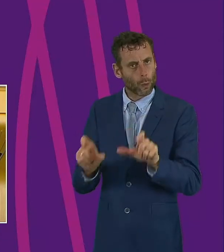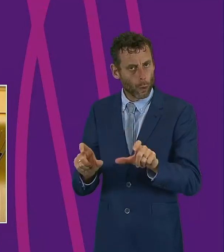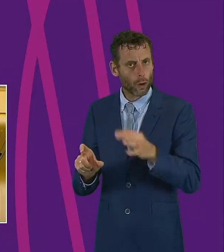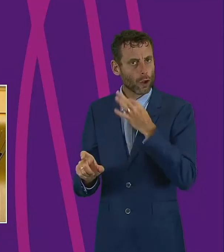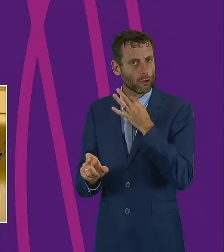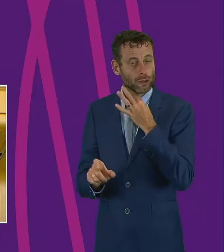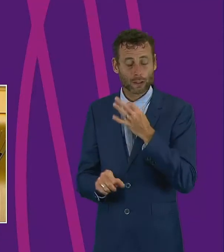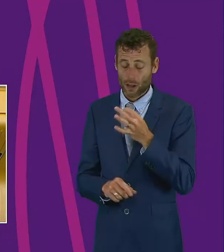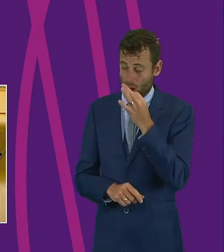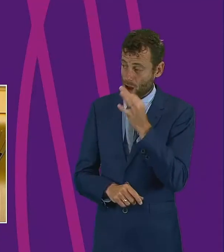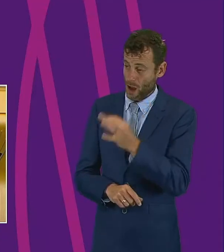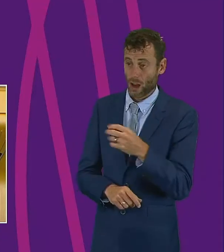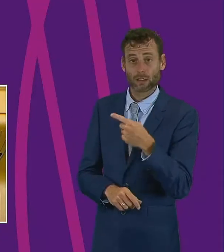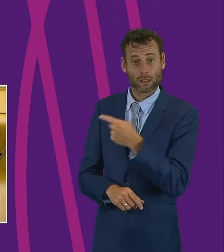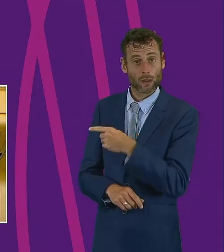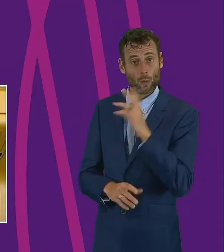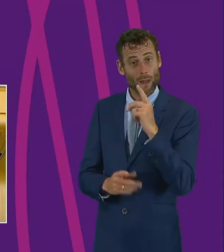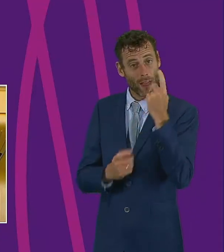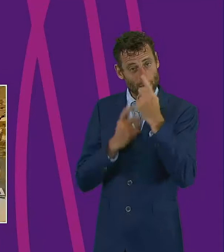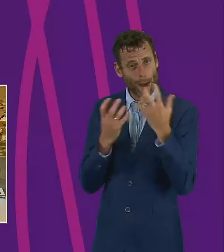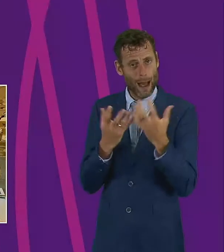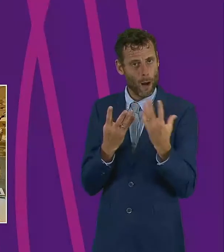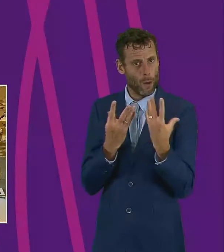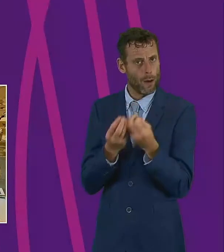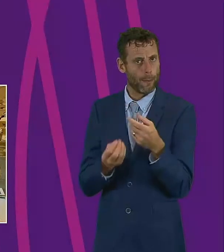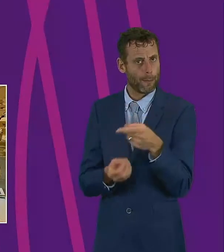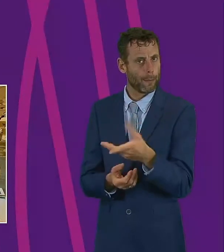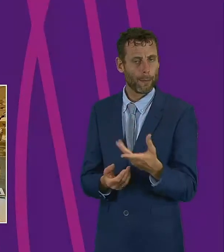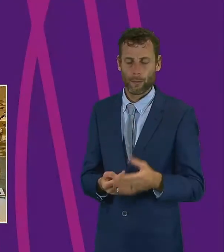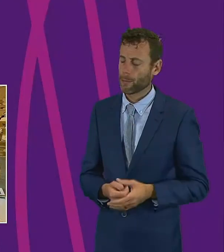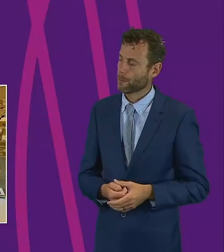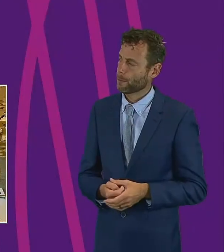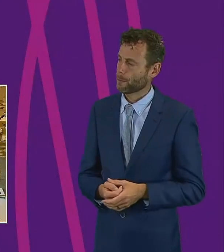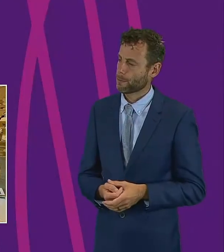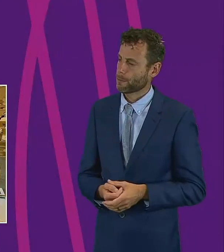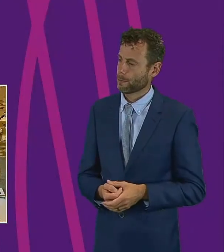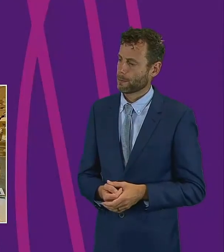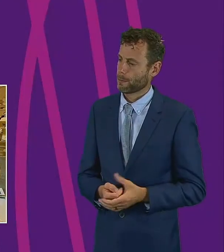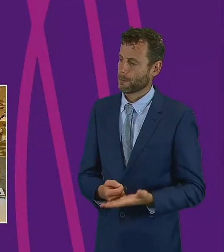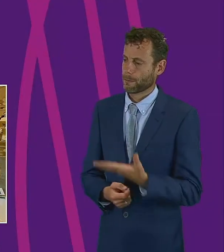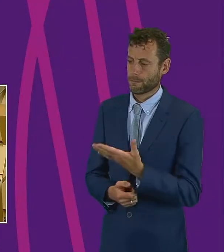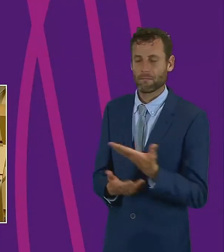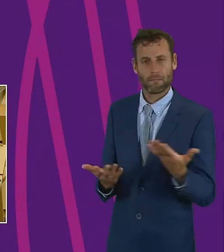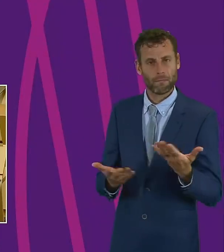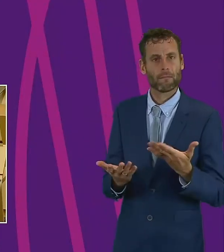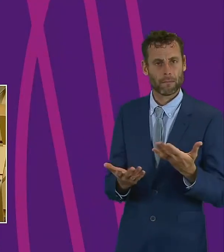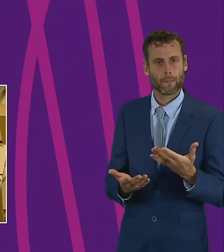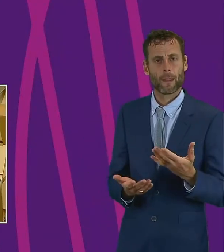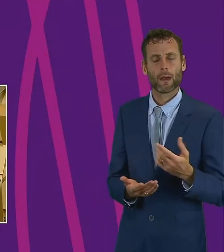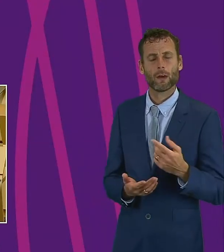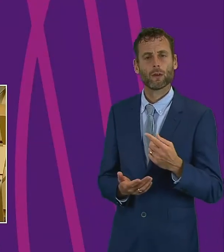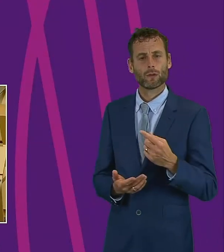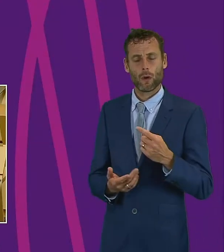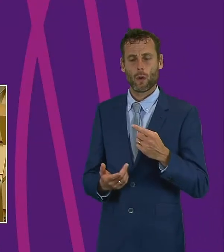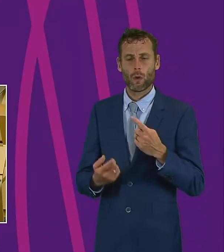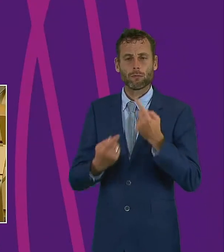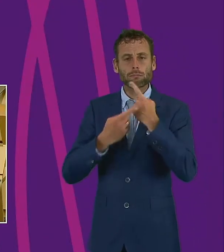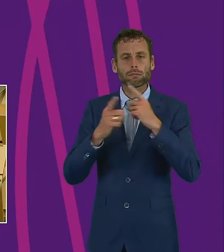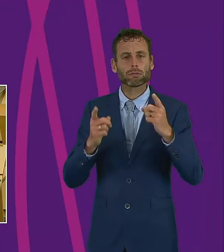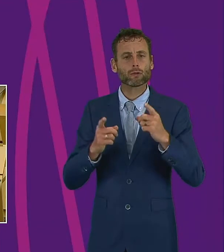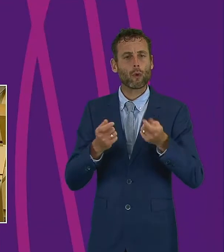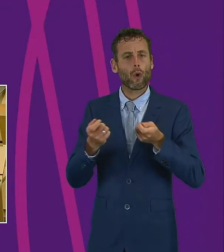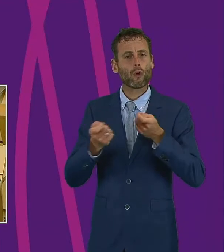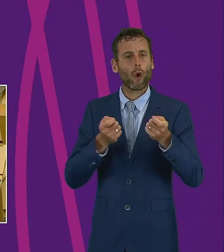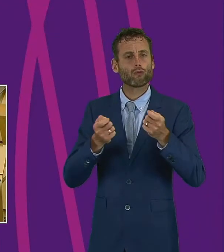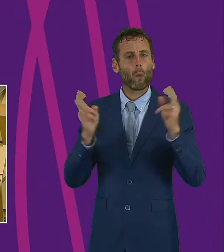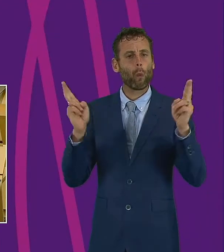Will the First Minister give this consideration? First Minister. Yes, I certainly will. The decision to restrict visiting in care homes was a